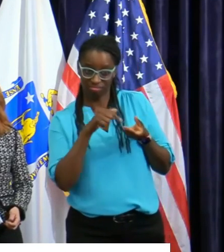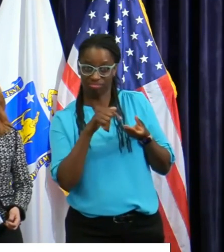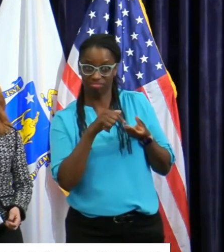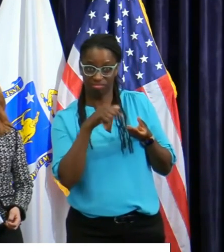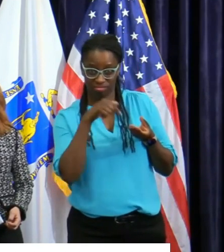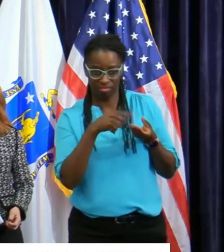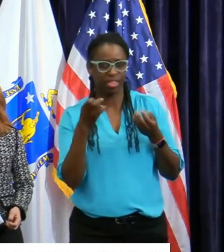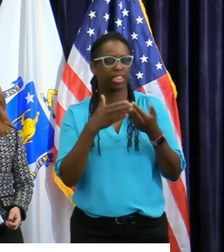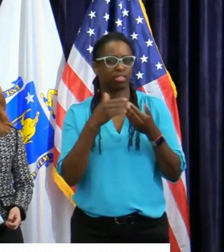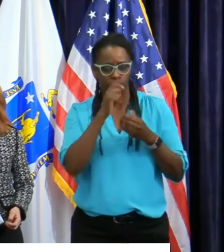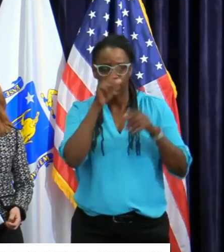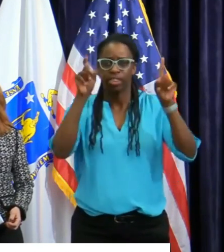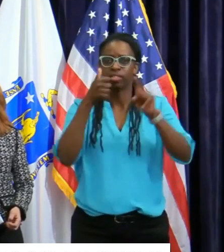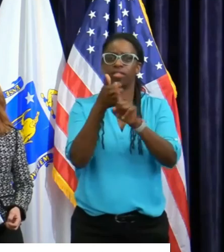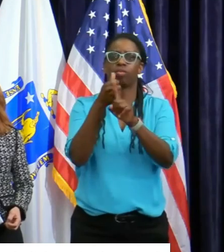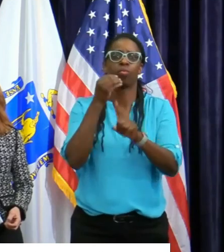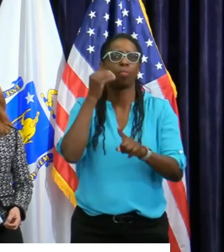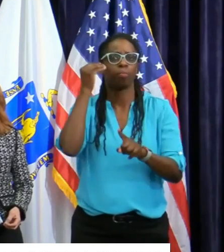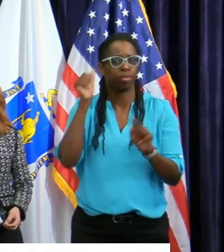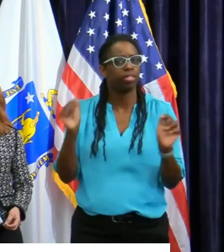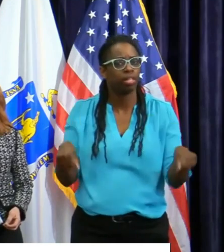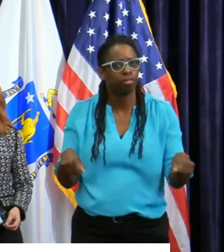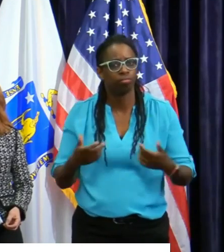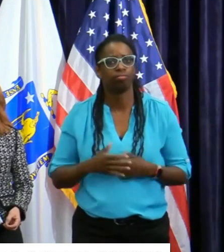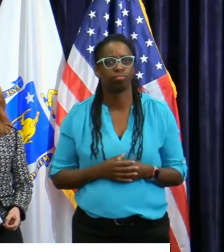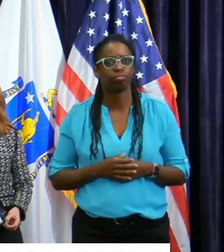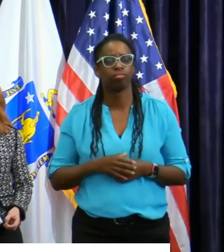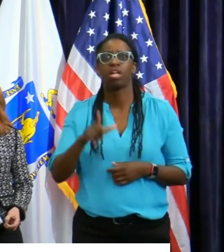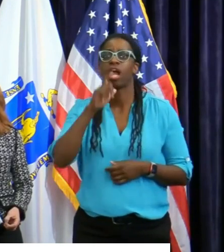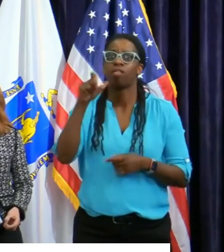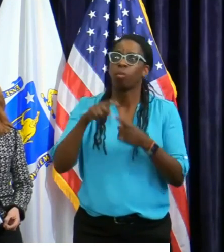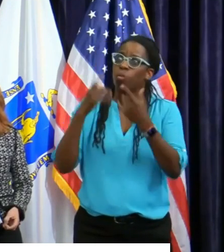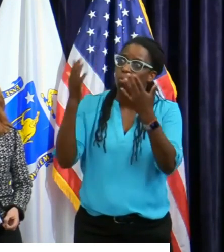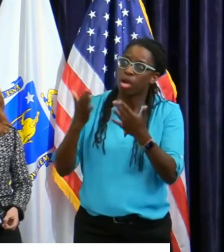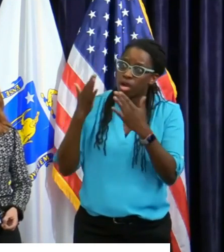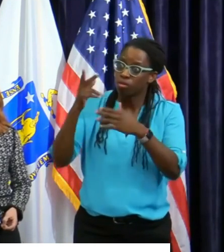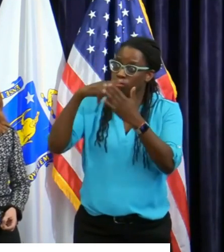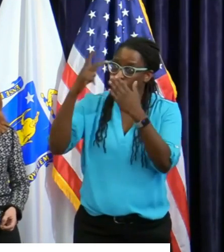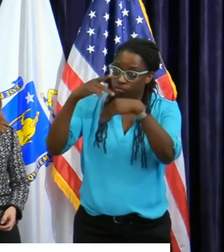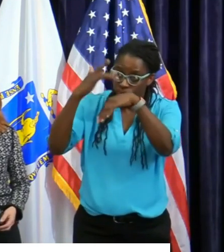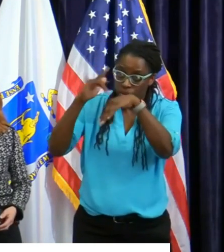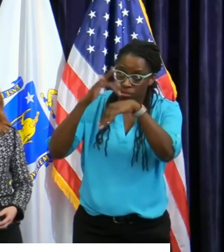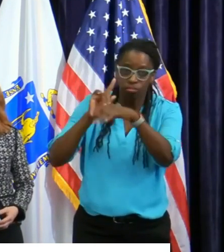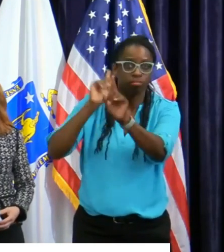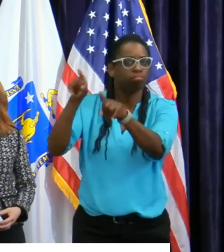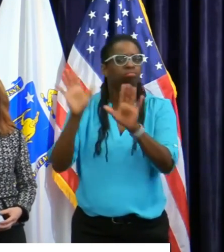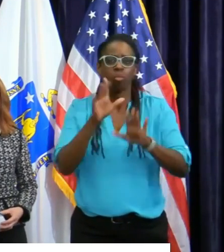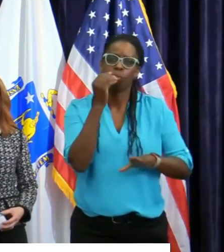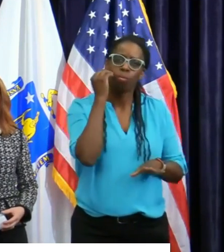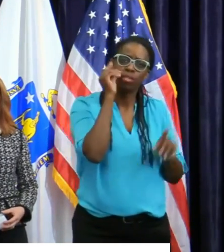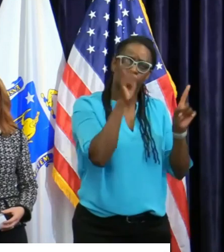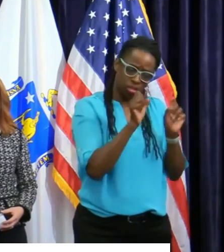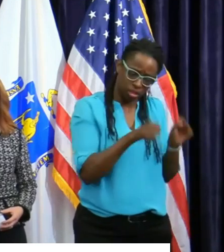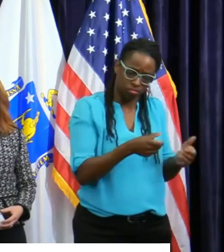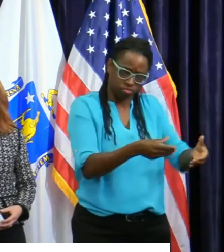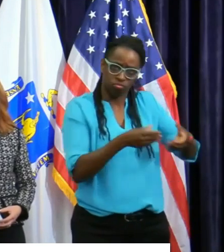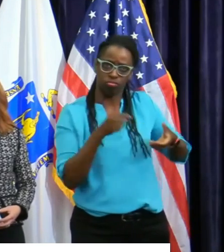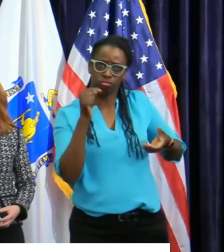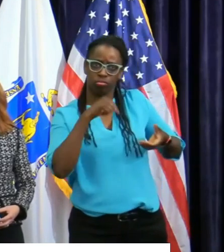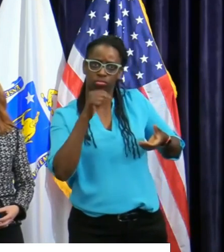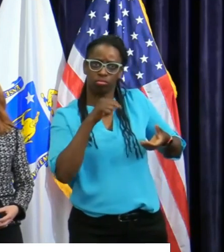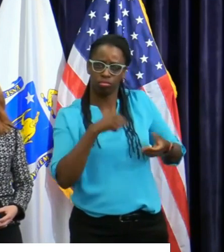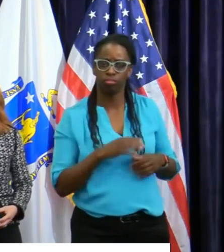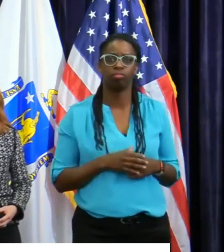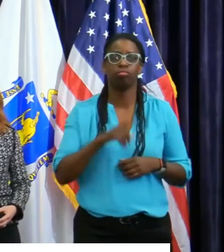for COVID. You don't have to wait for this test distribution program. These test kits are available at local